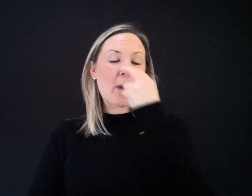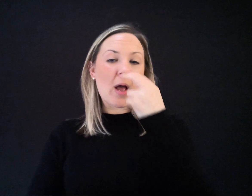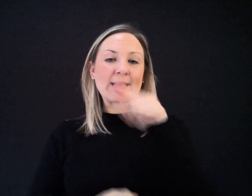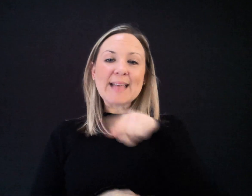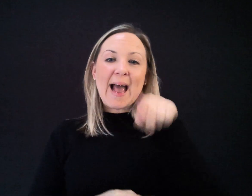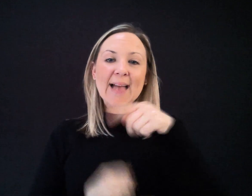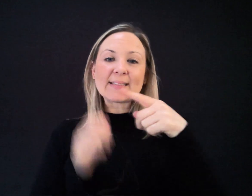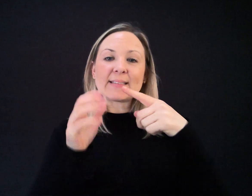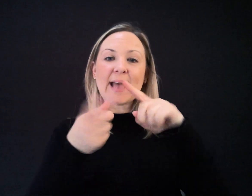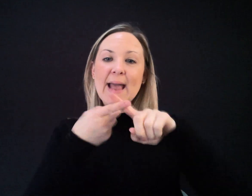deafblind@ableaustralia.org.au.